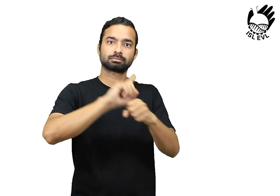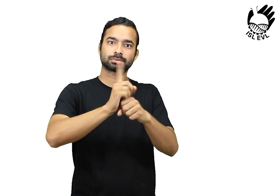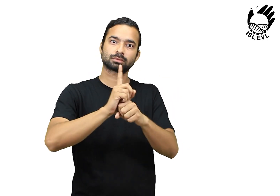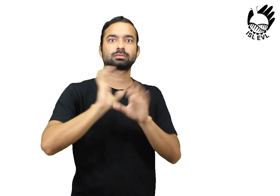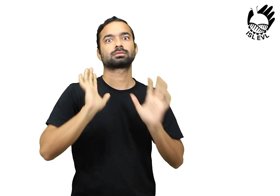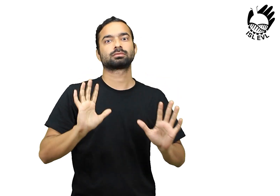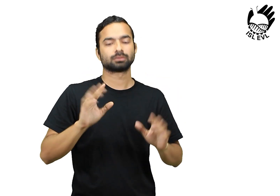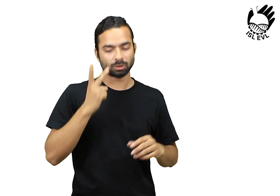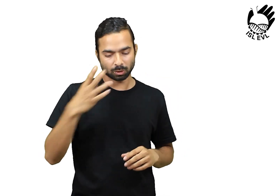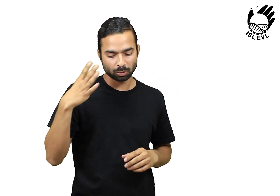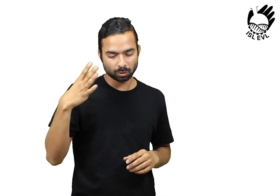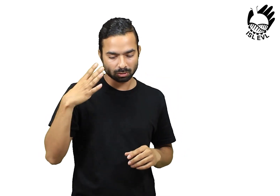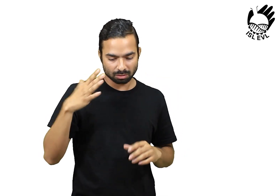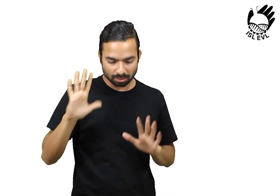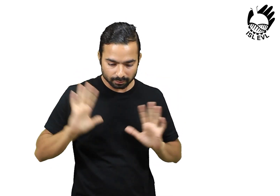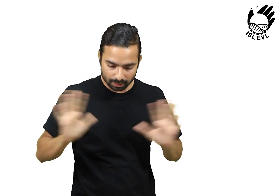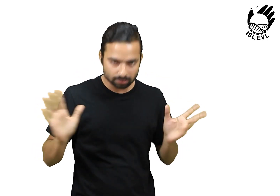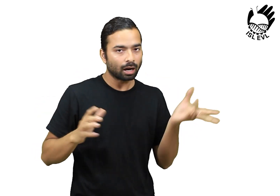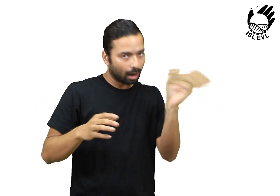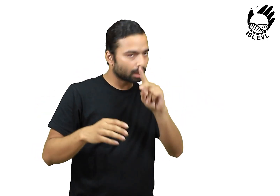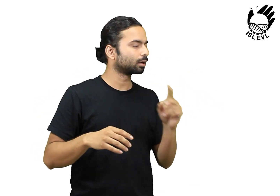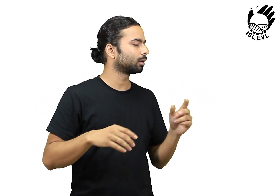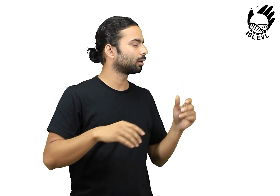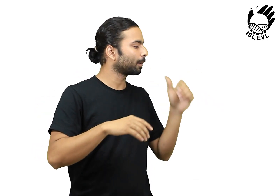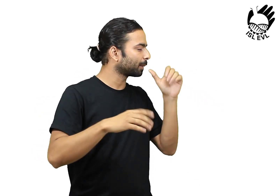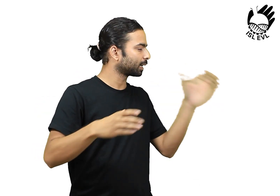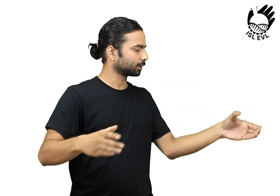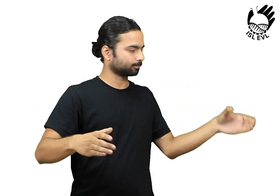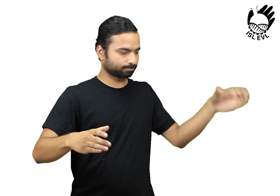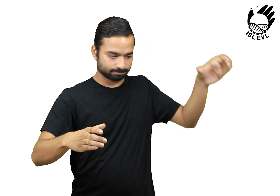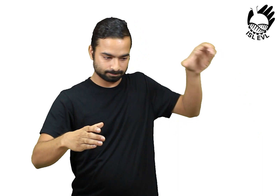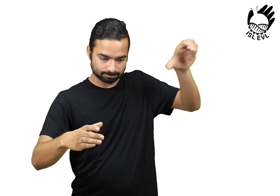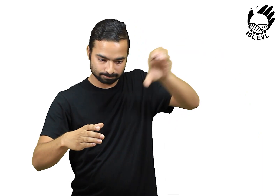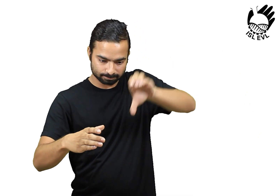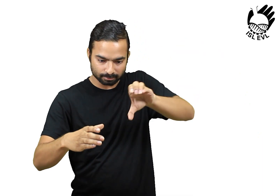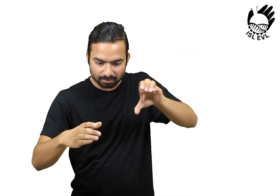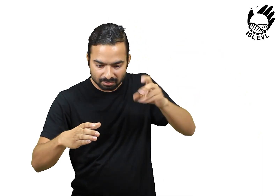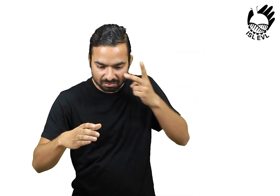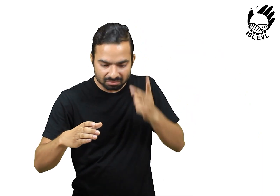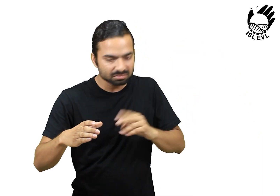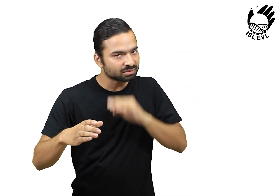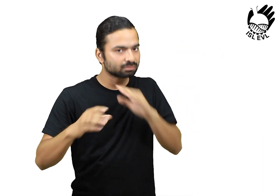Note how much water in ml the nappy can hold and record this on our results table.